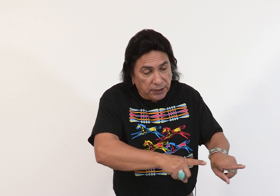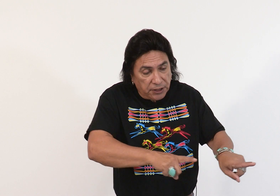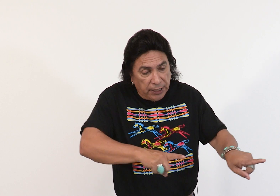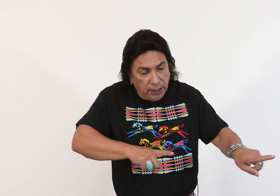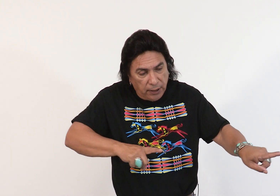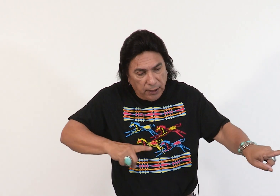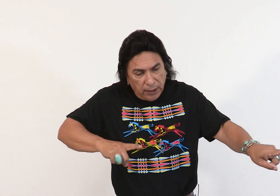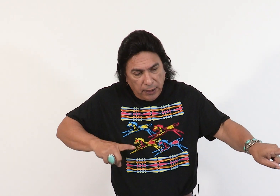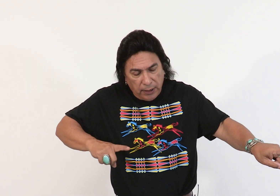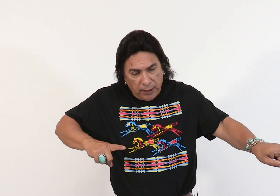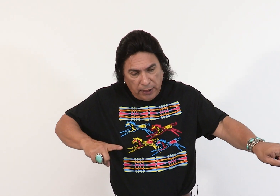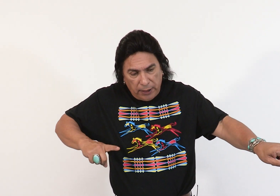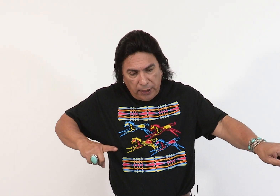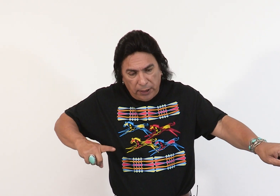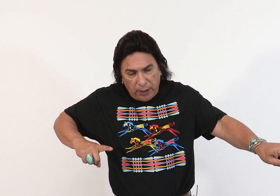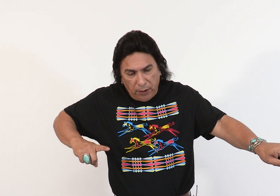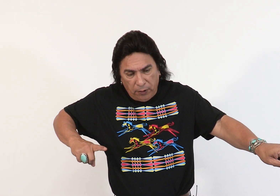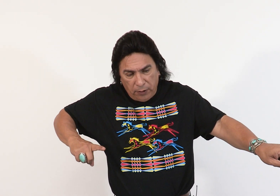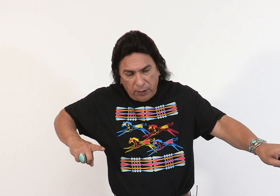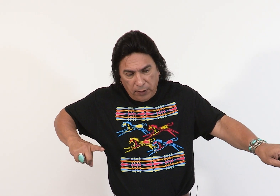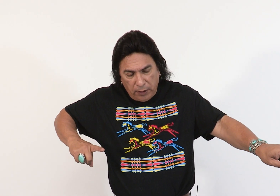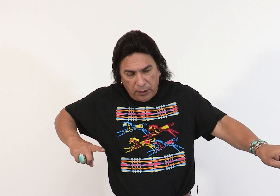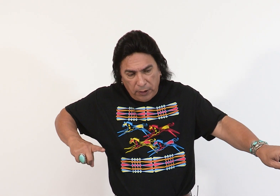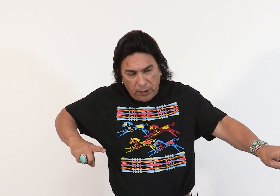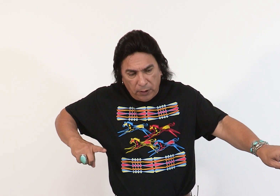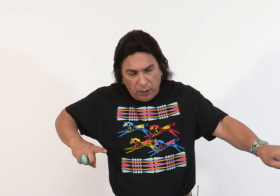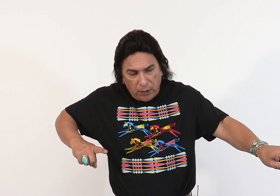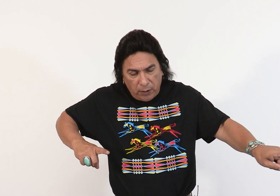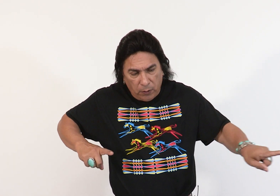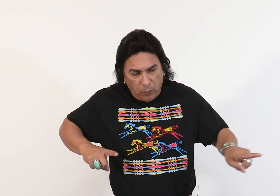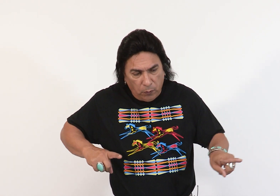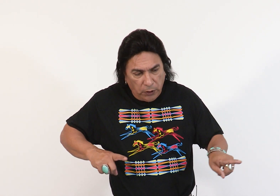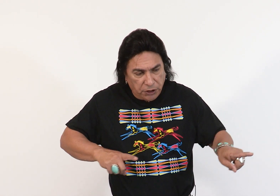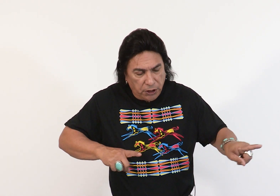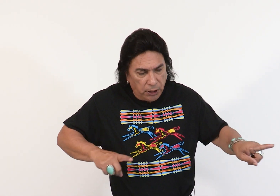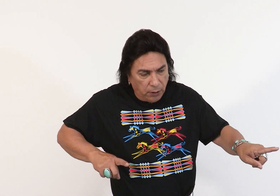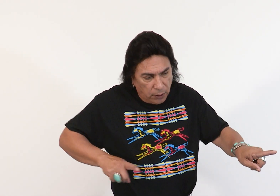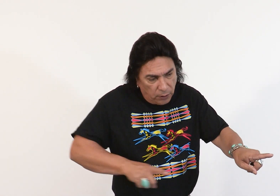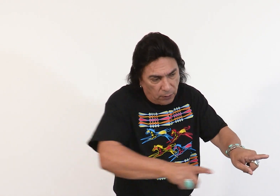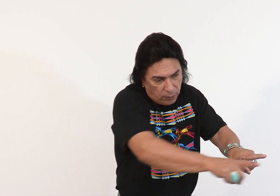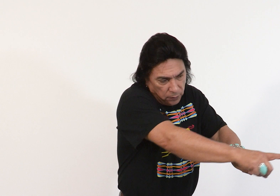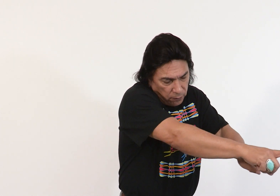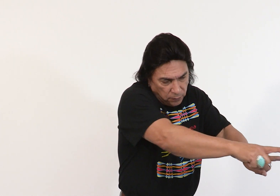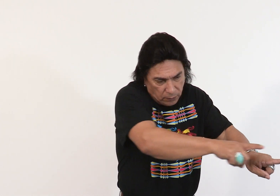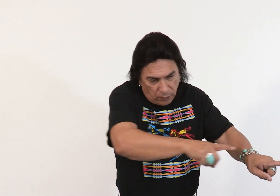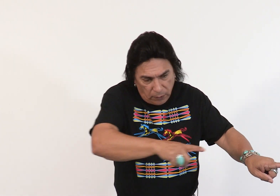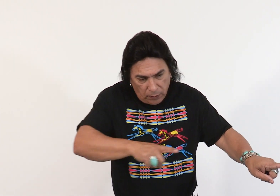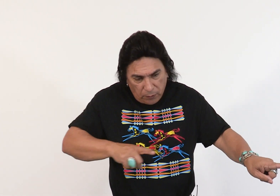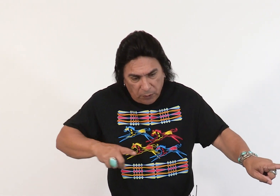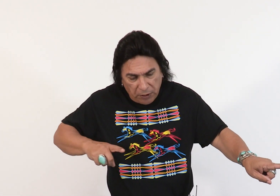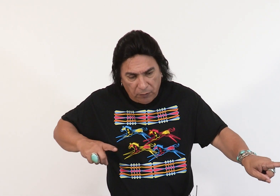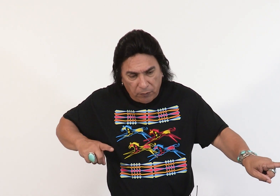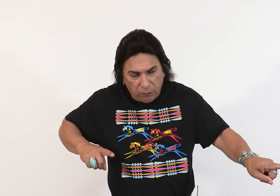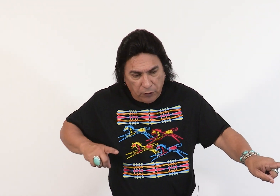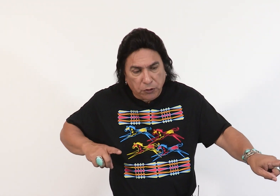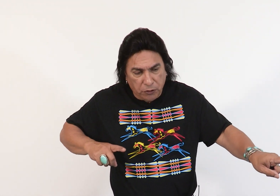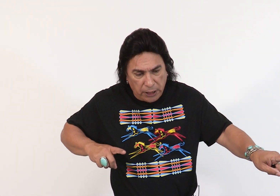extend it here, which could be future